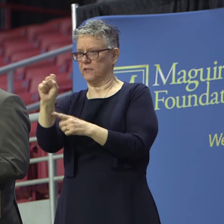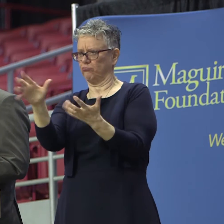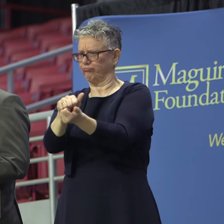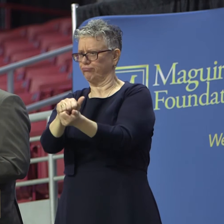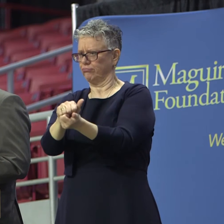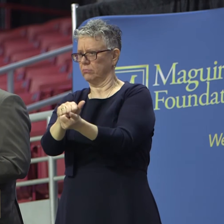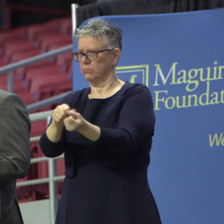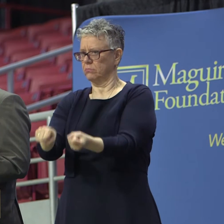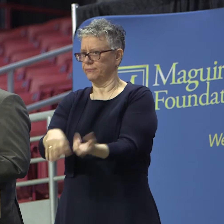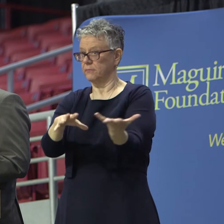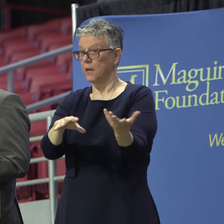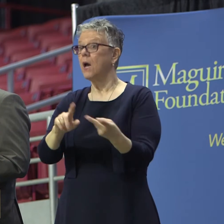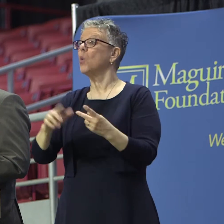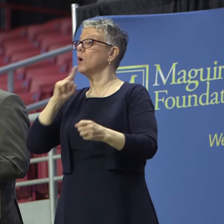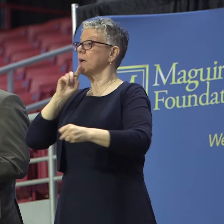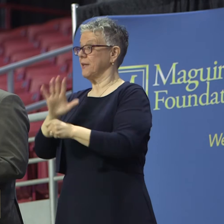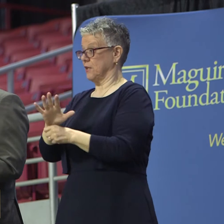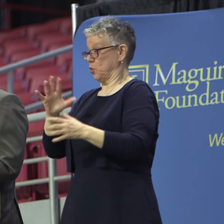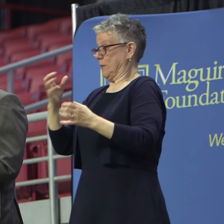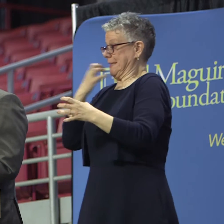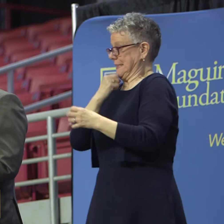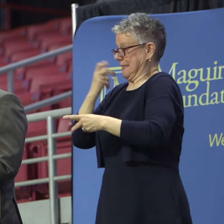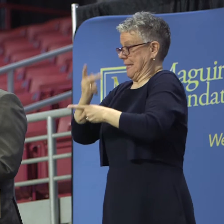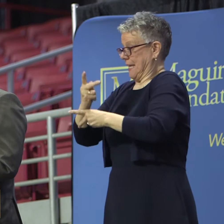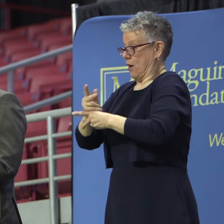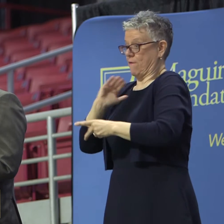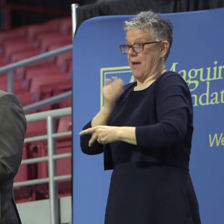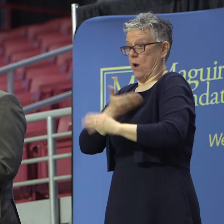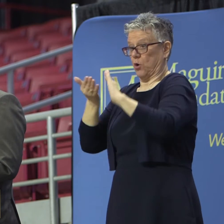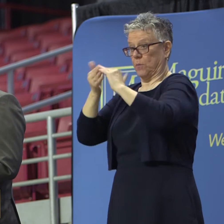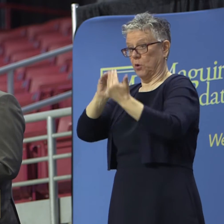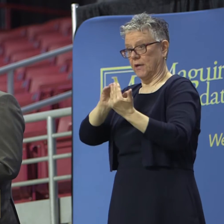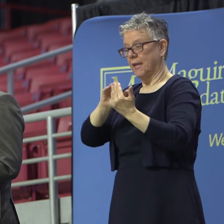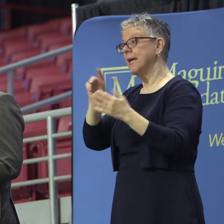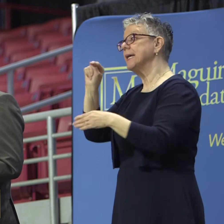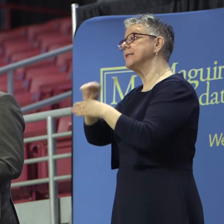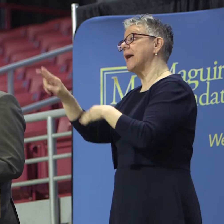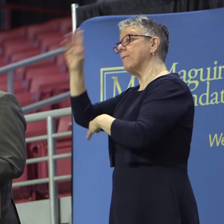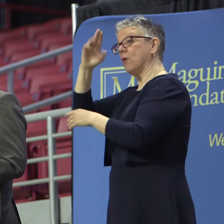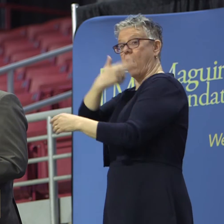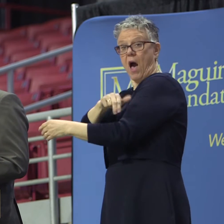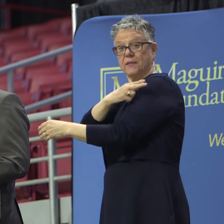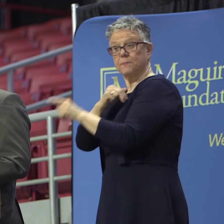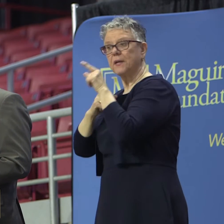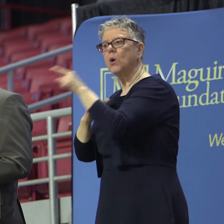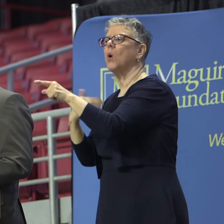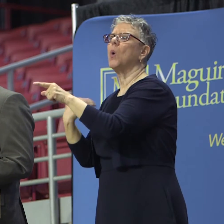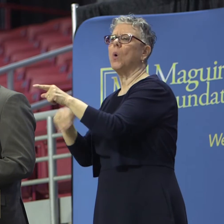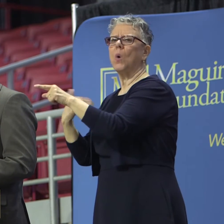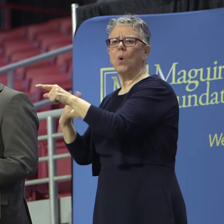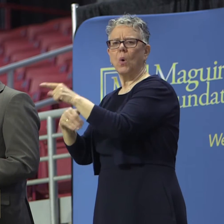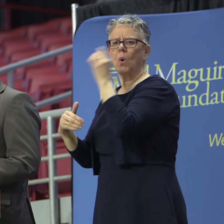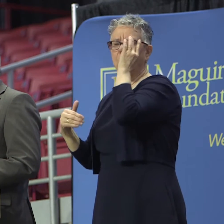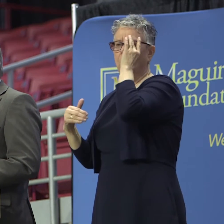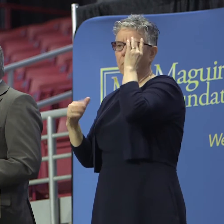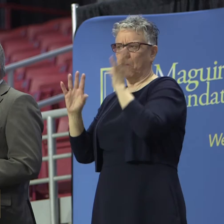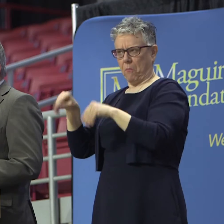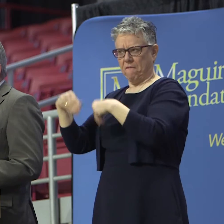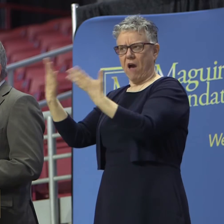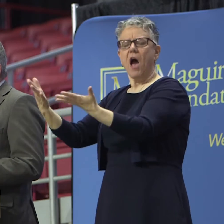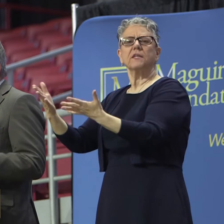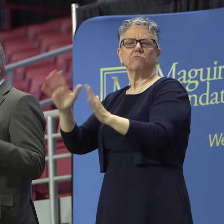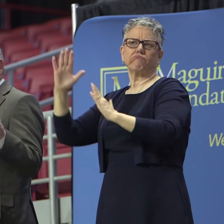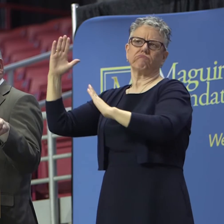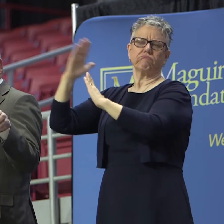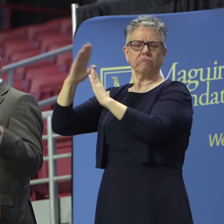very committed to the care of our community. Temple Hospital is the indispensable provider of health